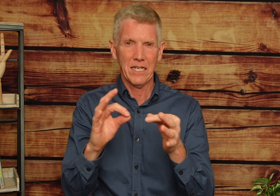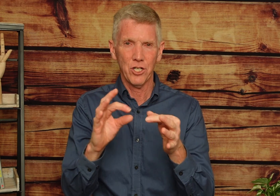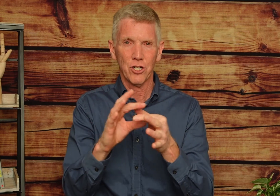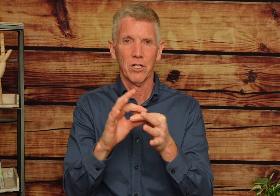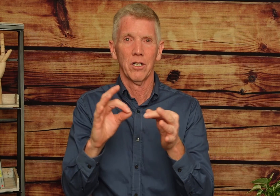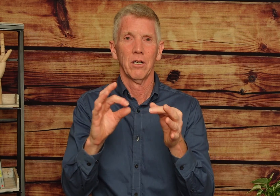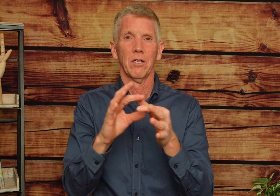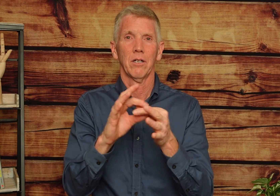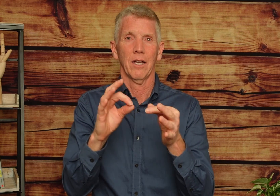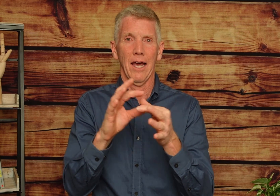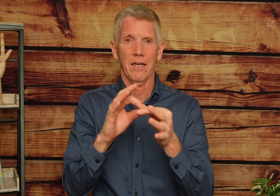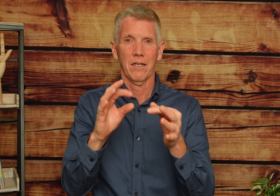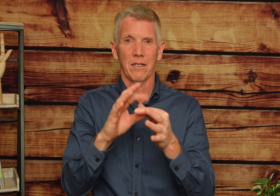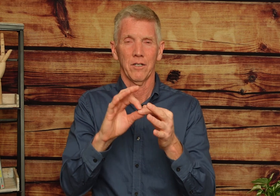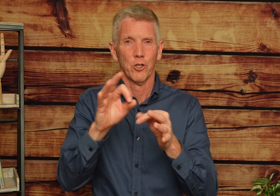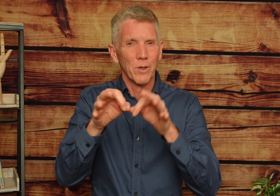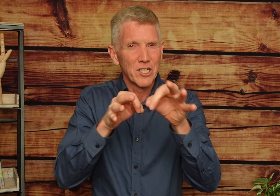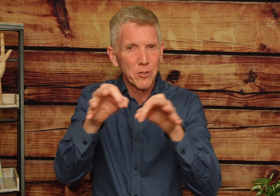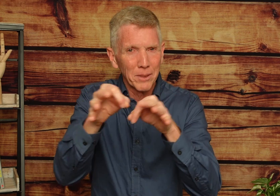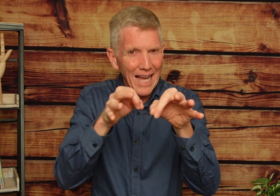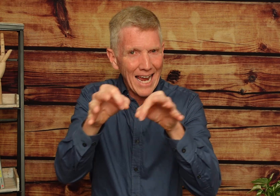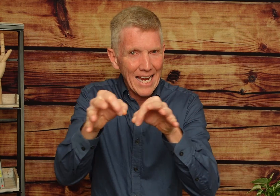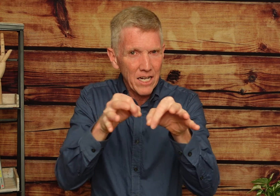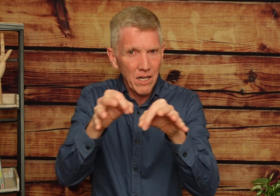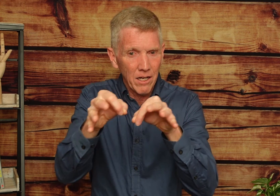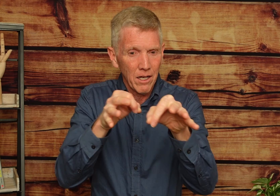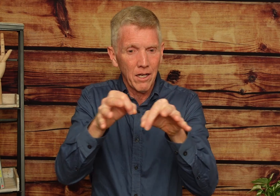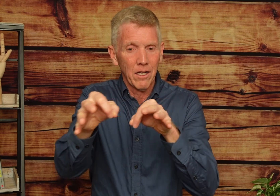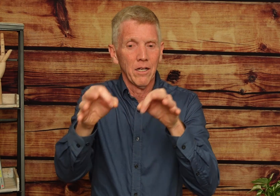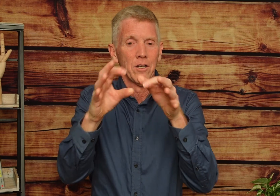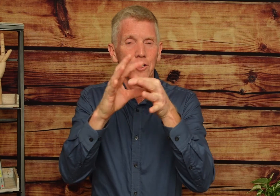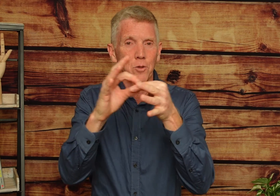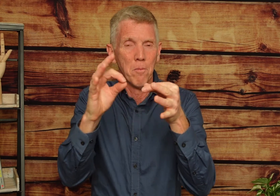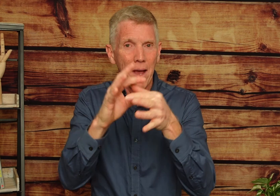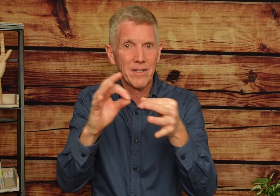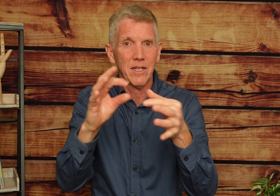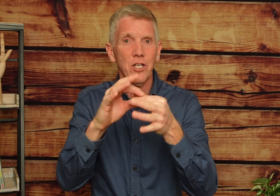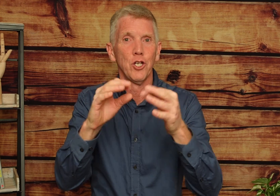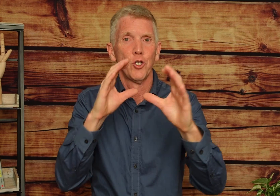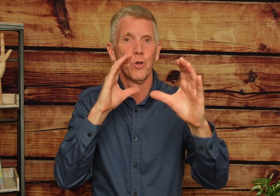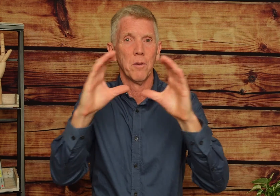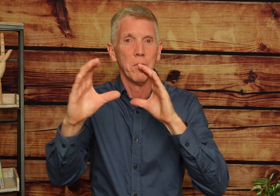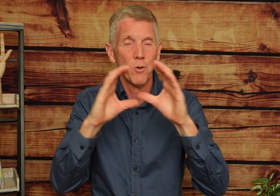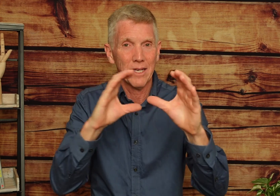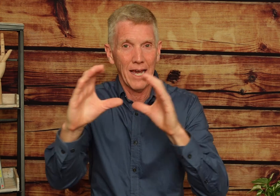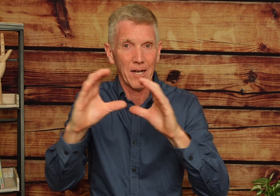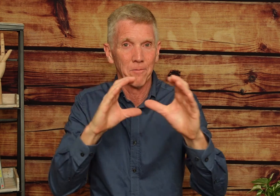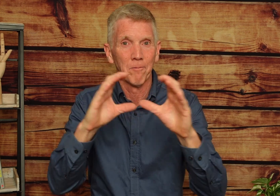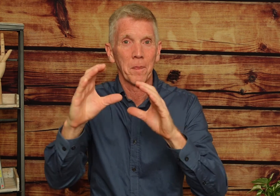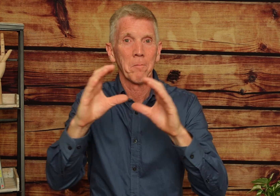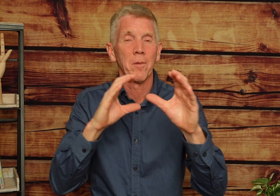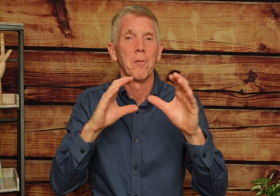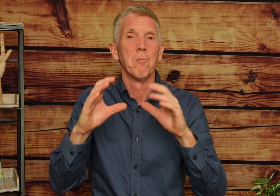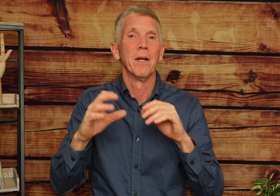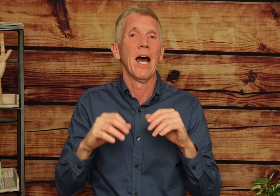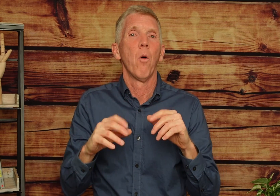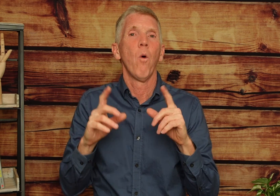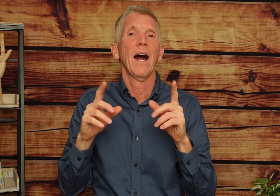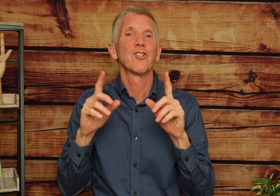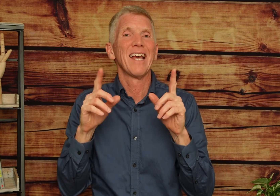message, okay? To explain, to message, to communicate. But now watch the